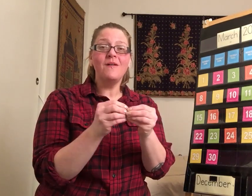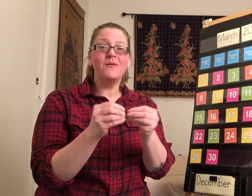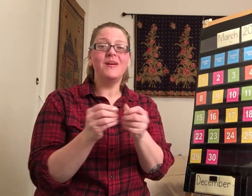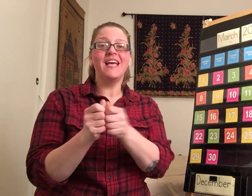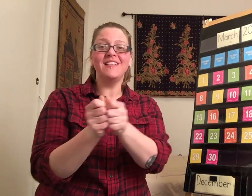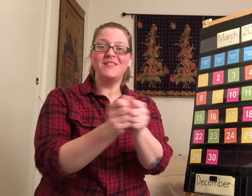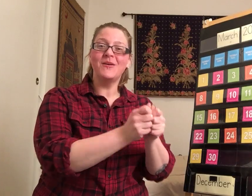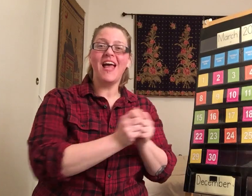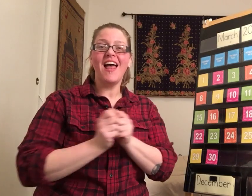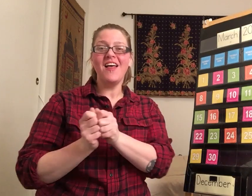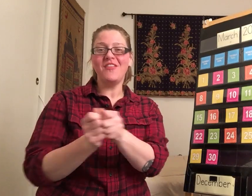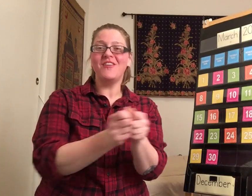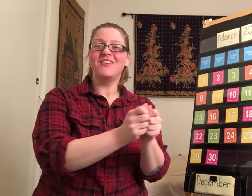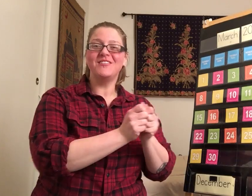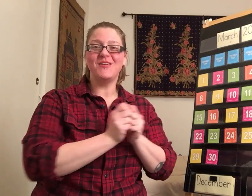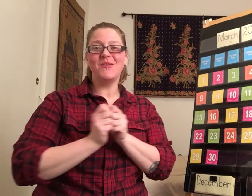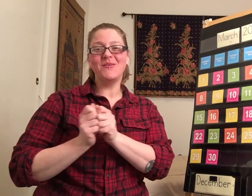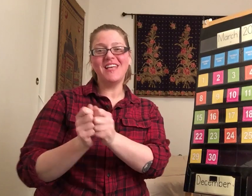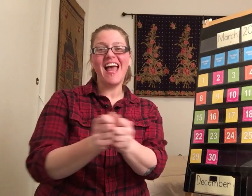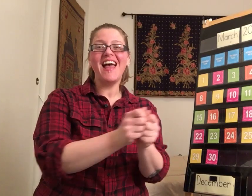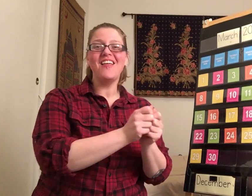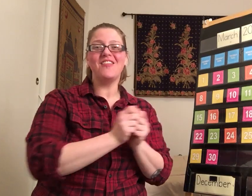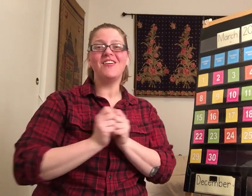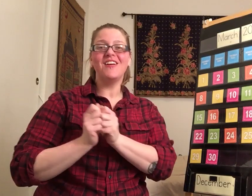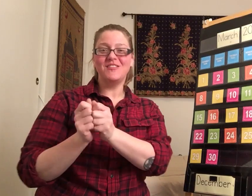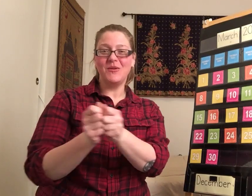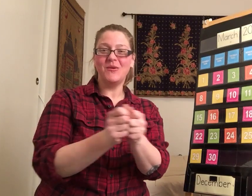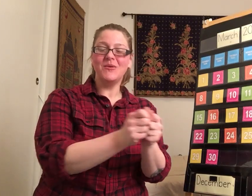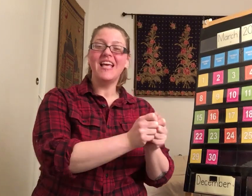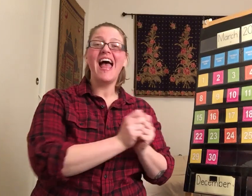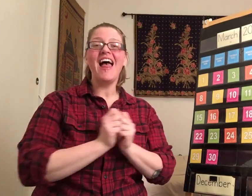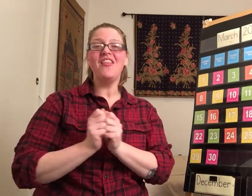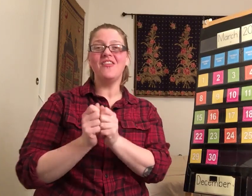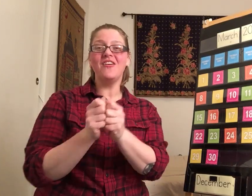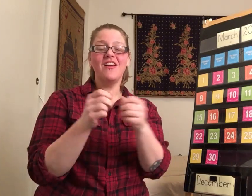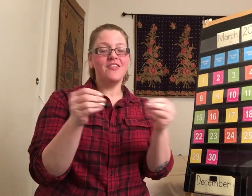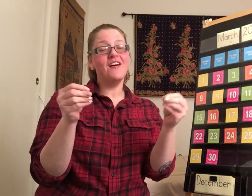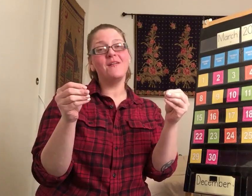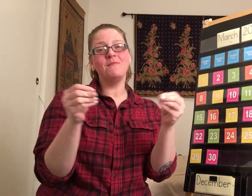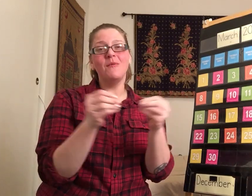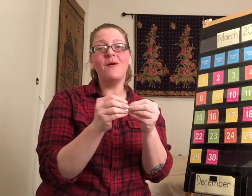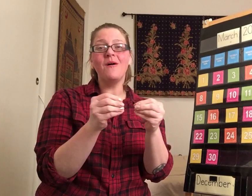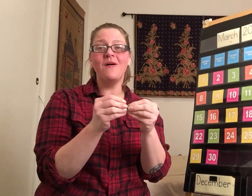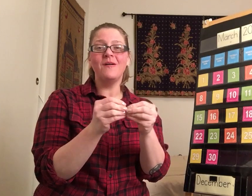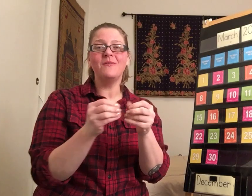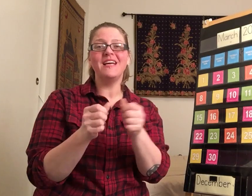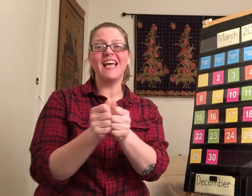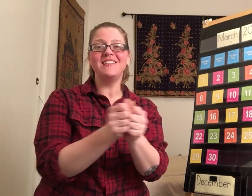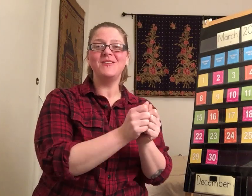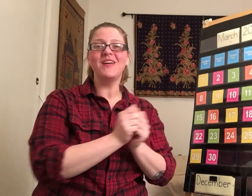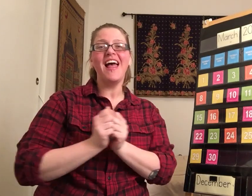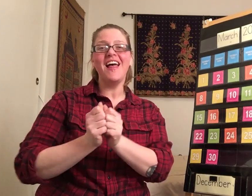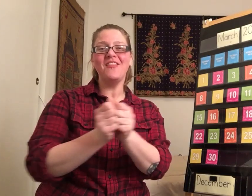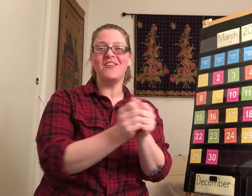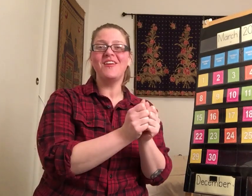more we get together, together, together, the more we get together,